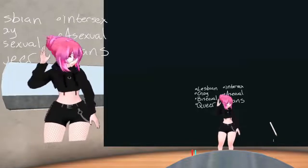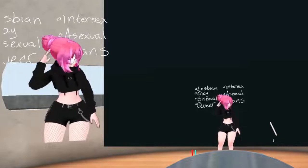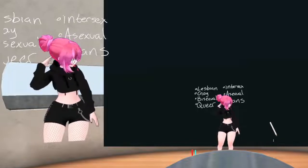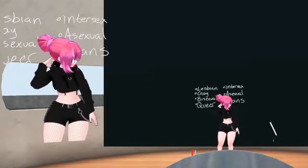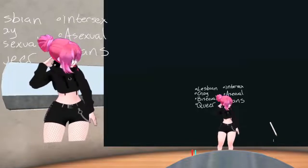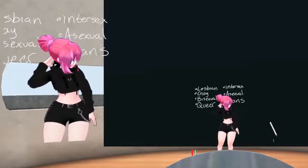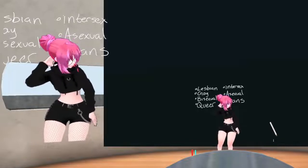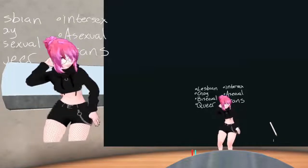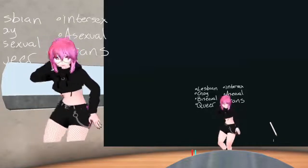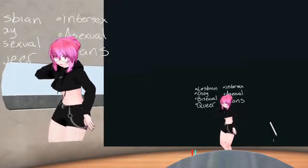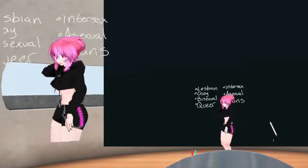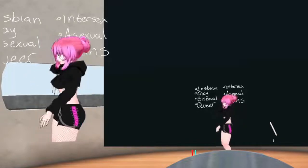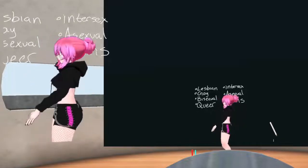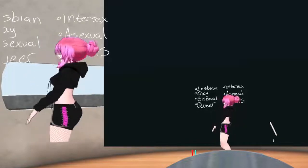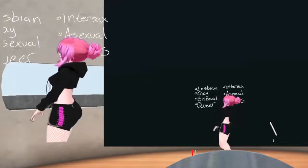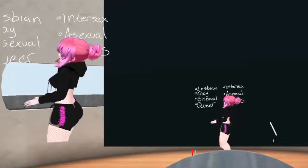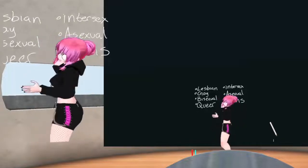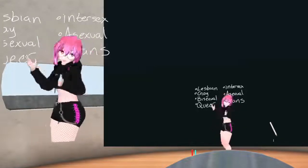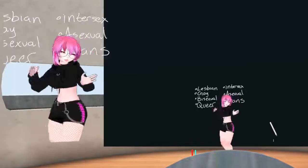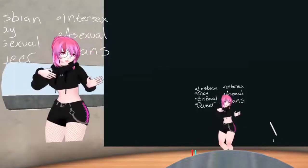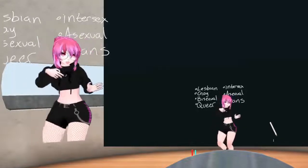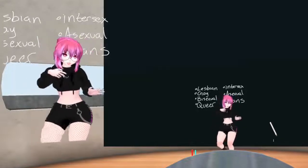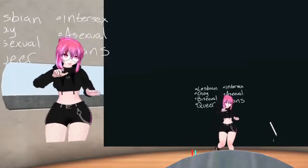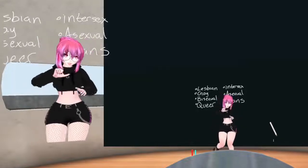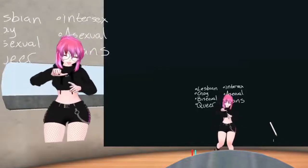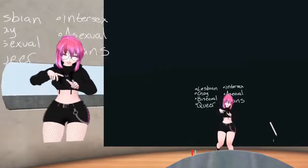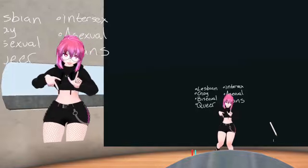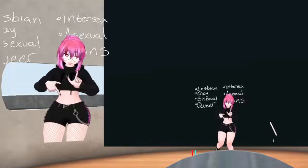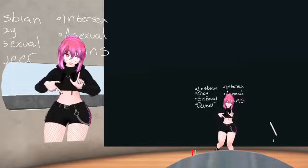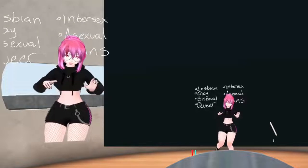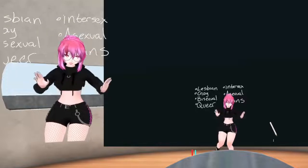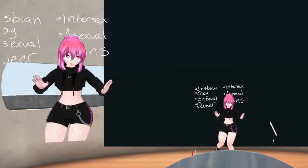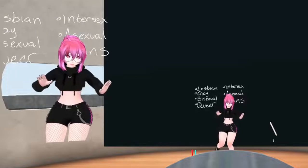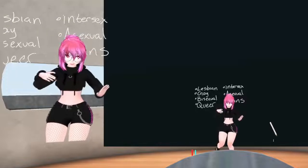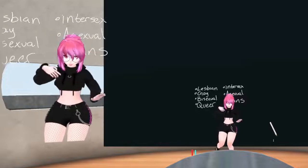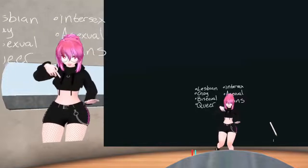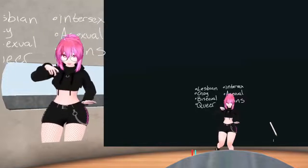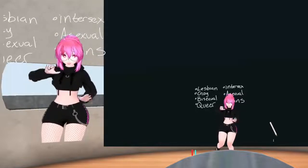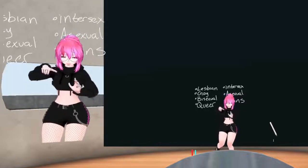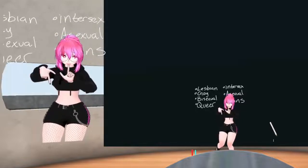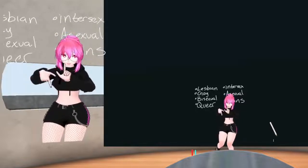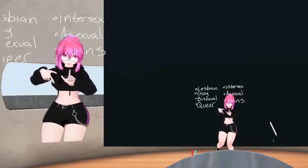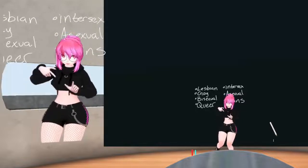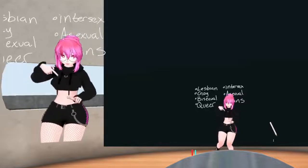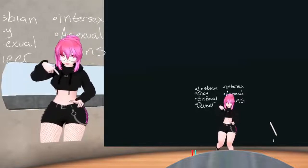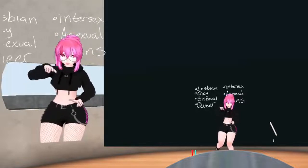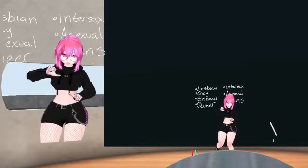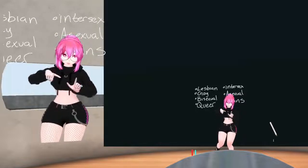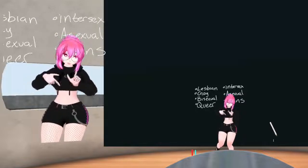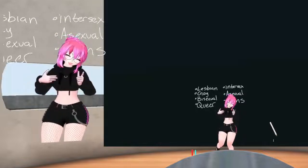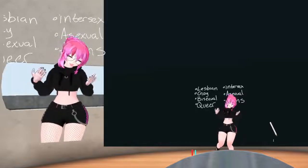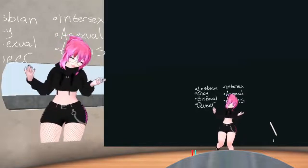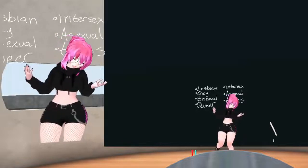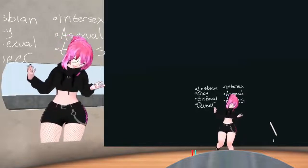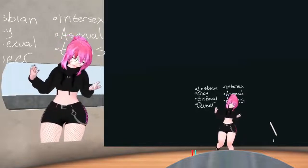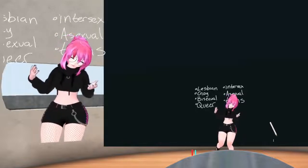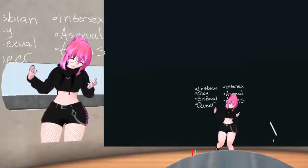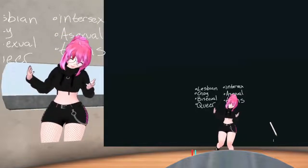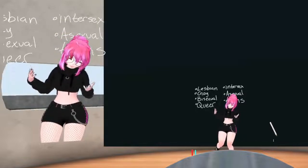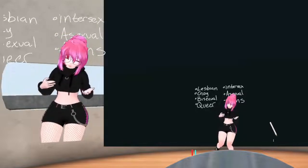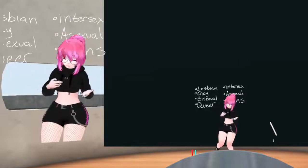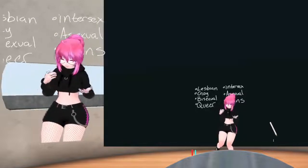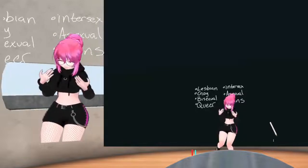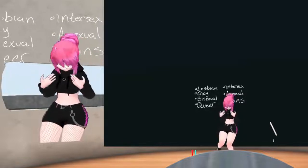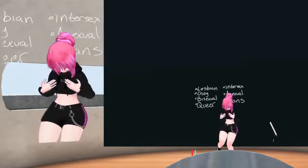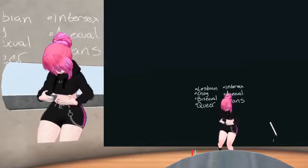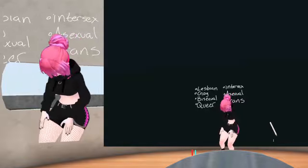quick flow between the two. It's the same with pansexual, by the way. It's P-A-N. It's the